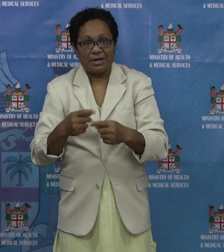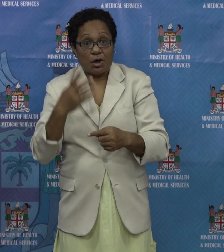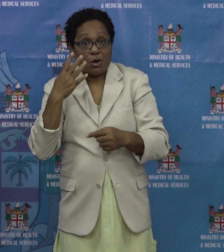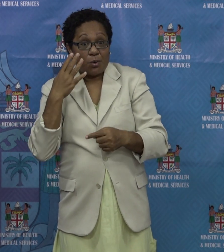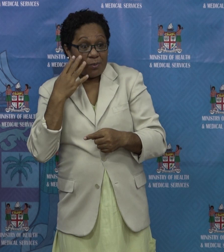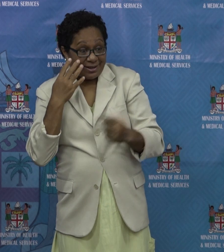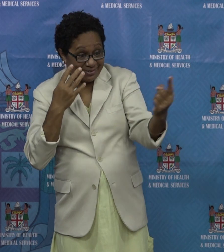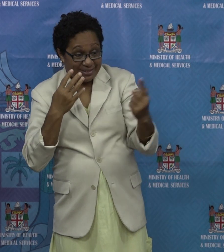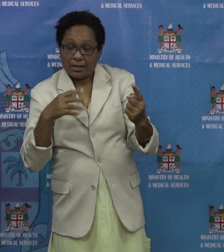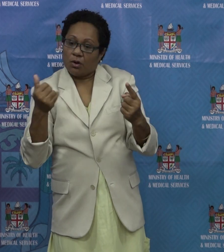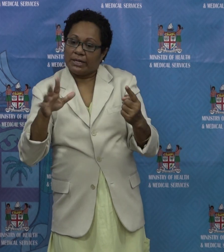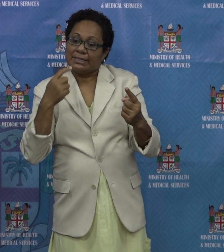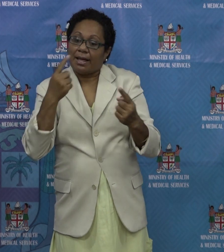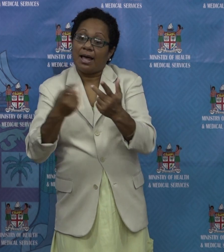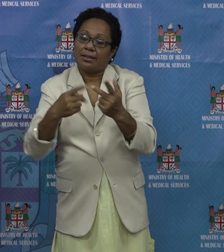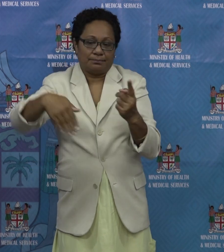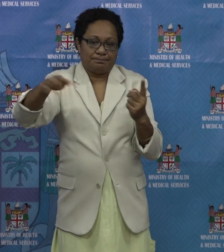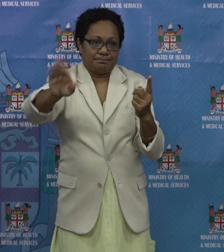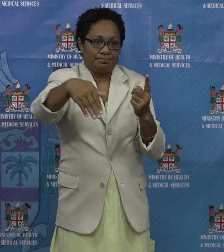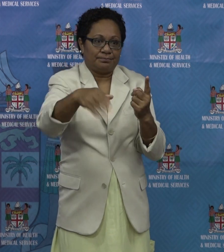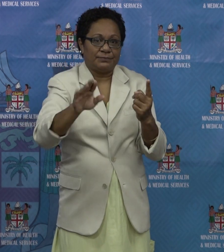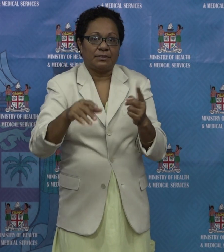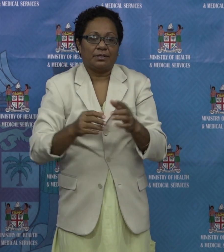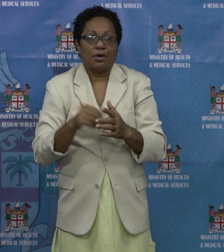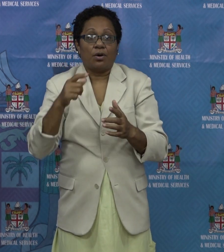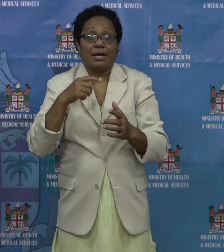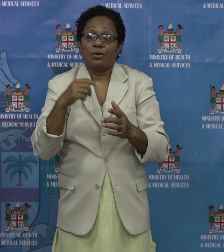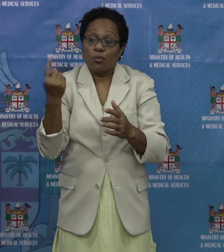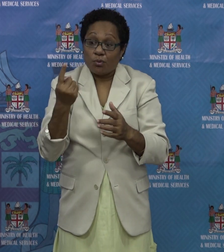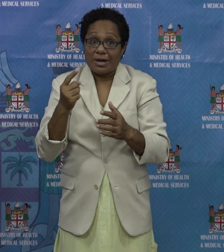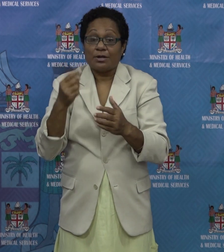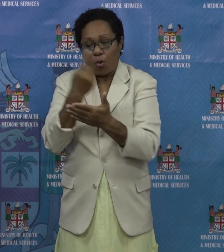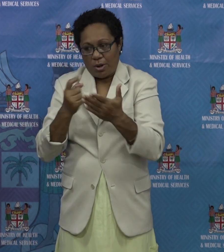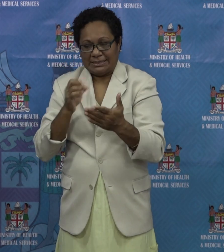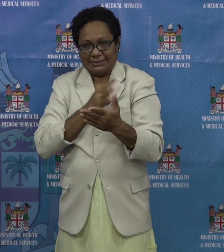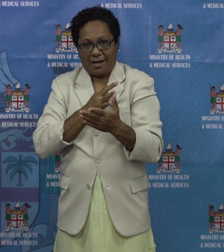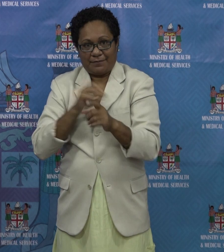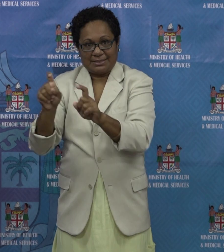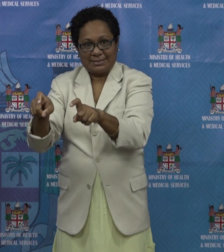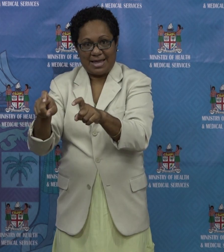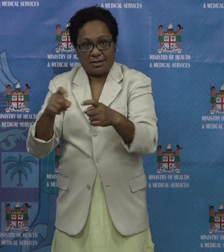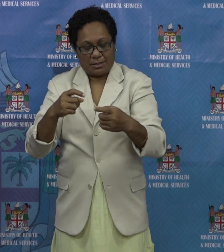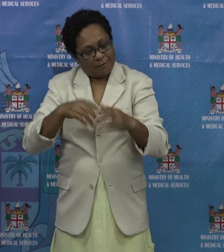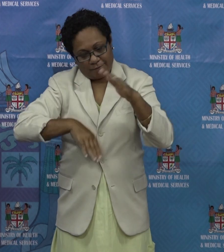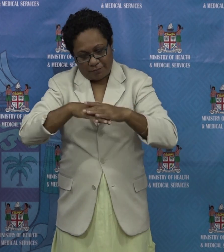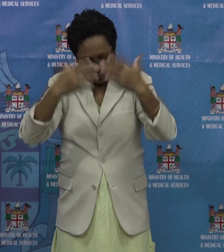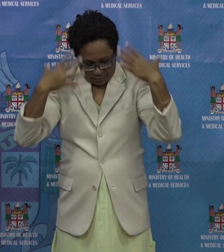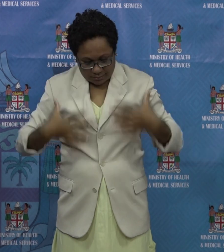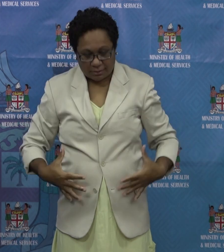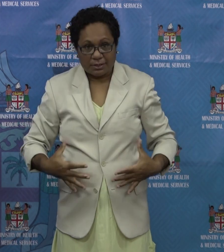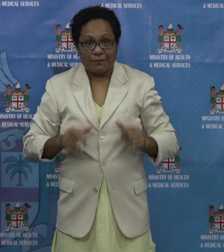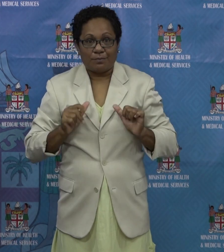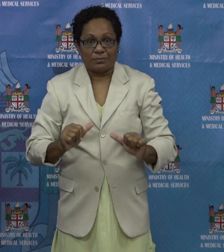managing the patient and making sure that all those who came in contact were in full PPE. And then they started managing the patient and arranging for the